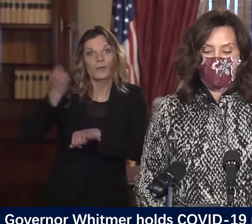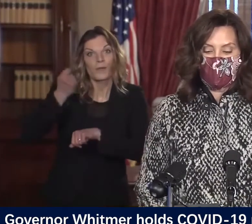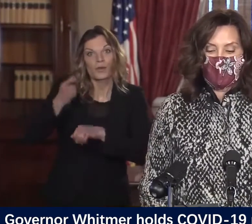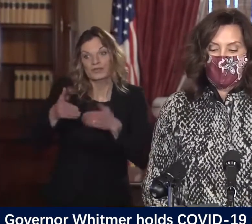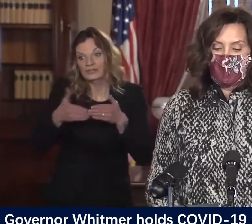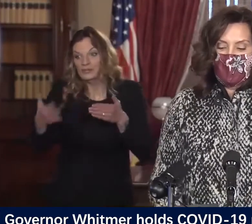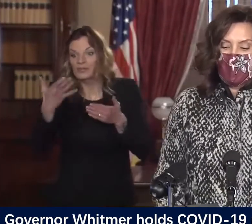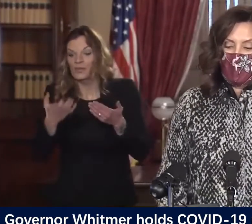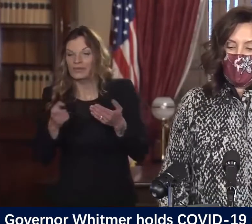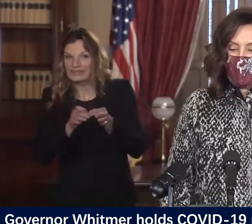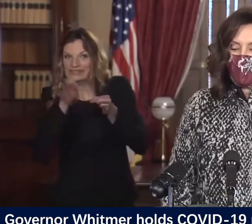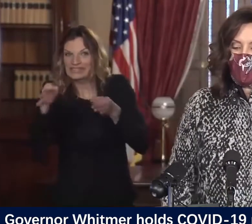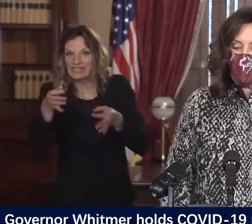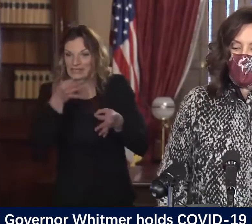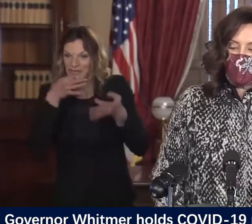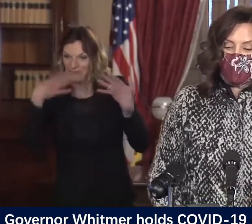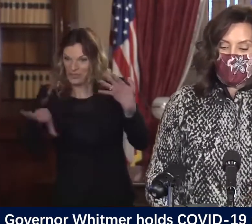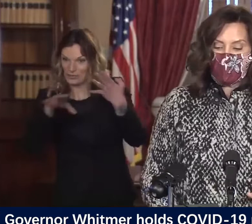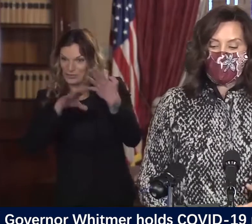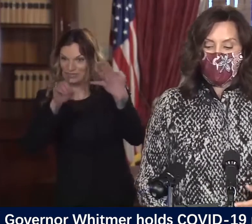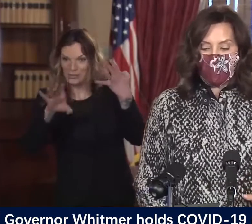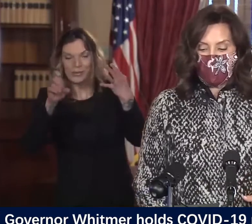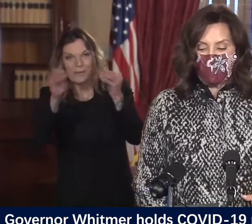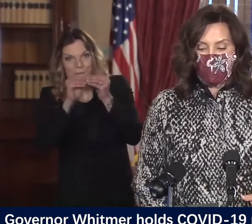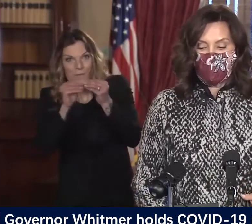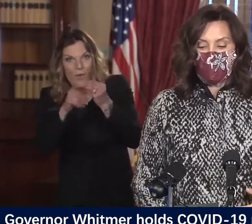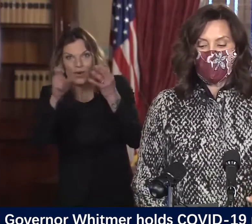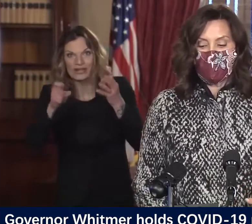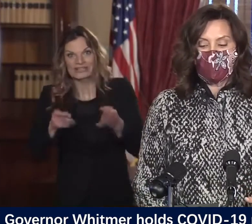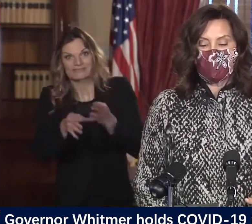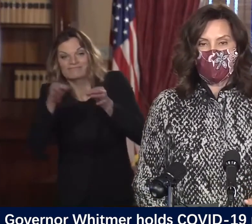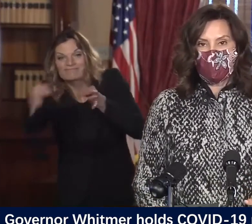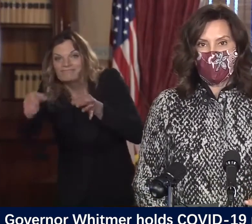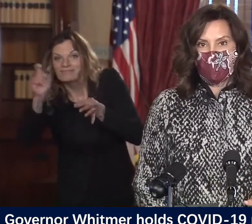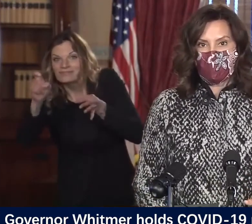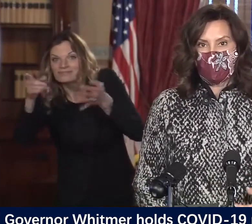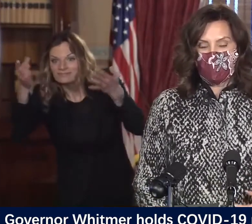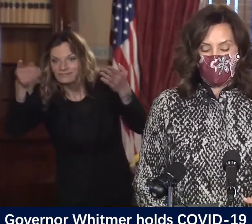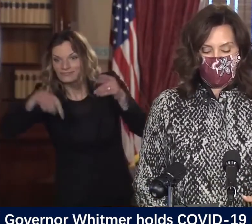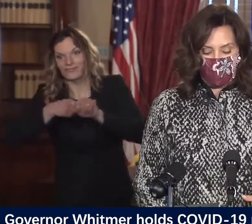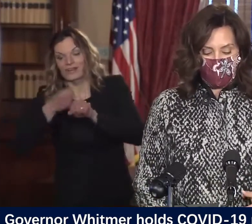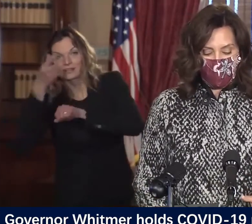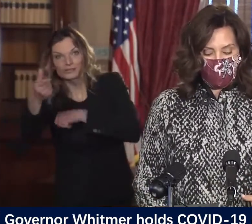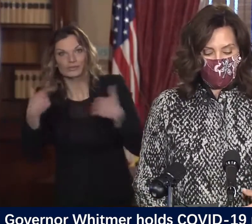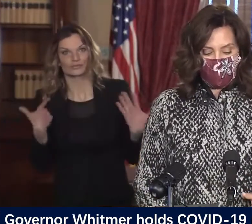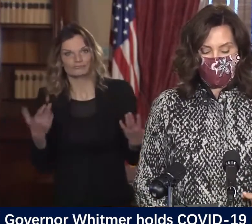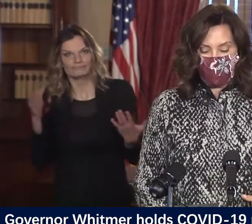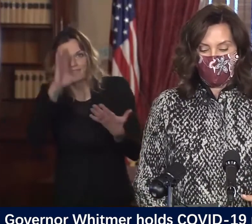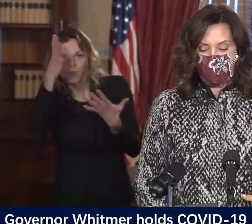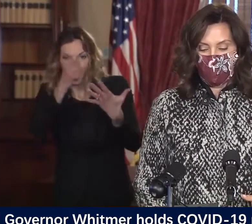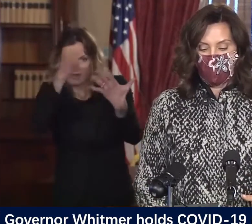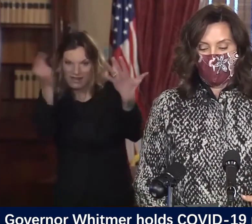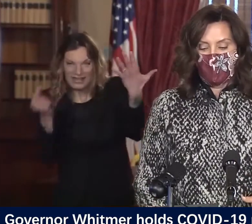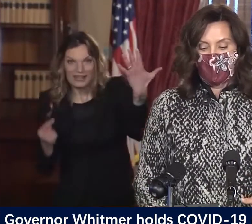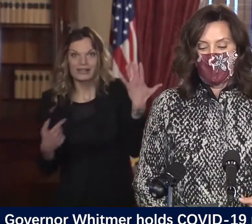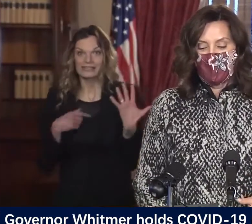year. And now we've got to partner to eradicate this virus and to protect those we